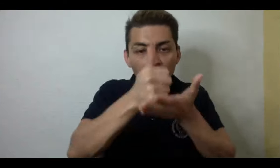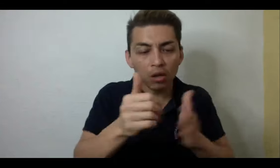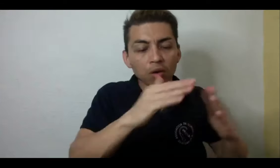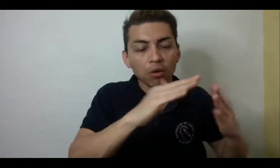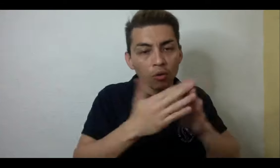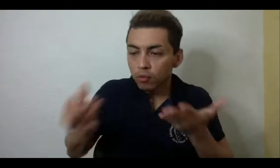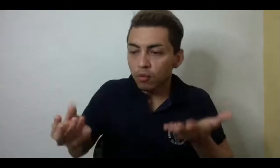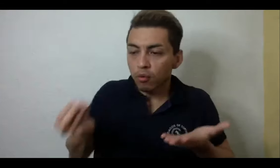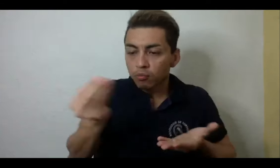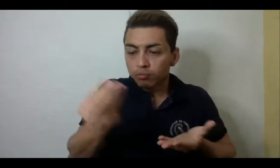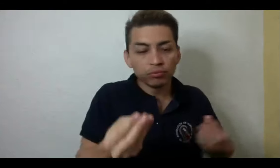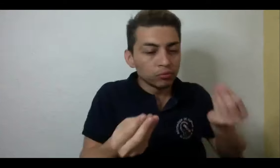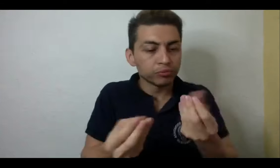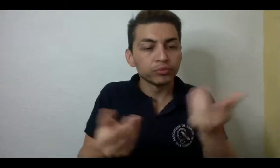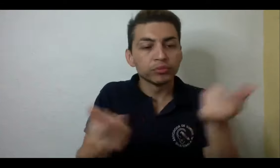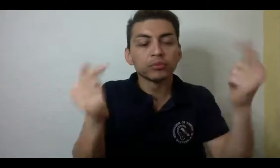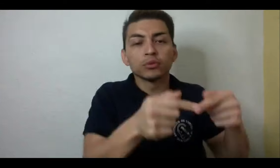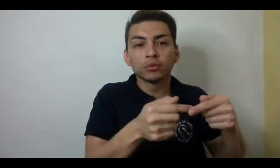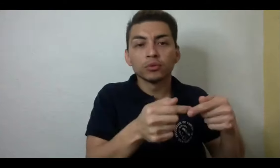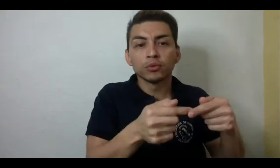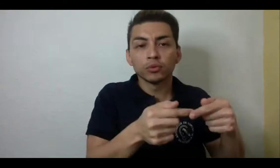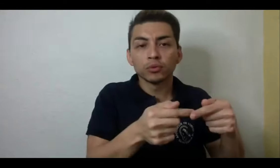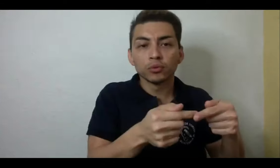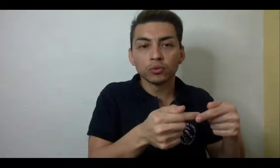students. This report